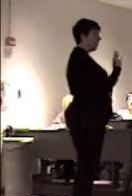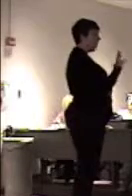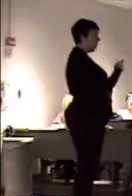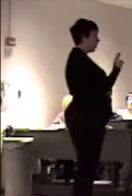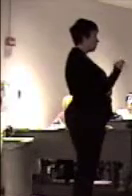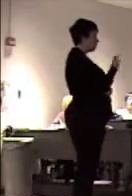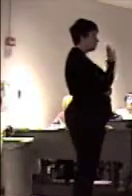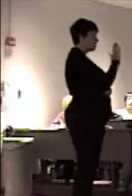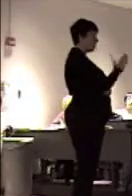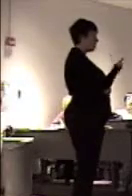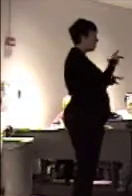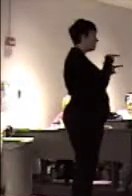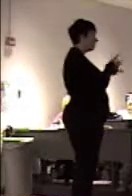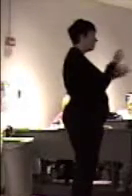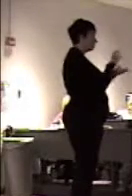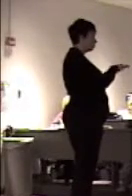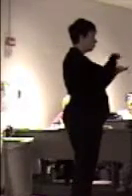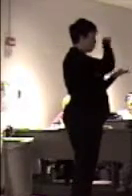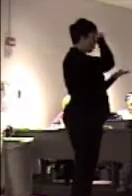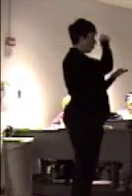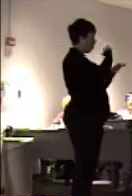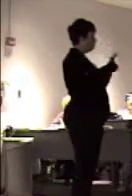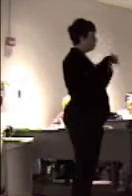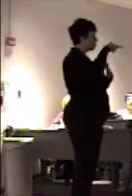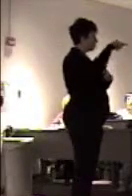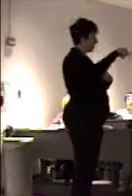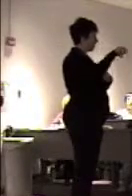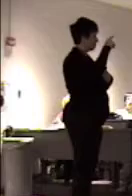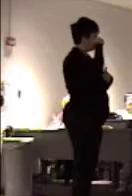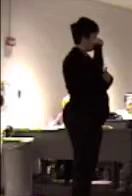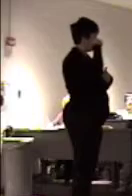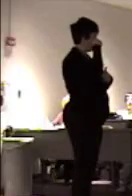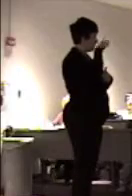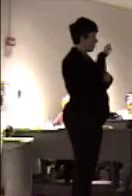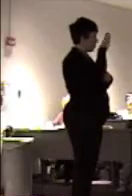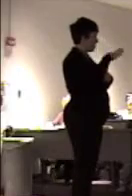You never had the chance to learn what they came up with. They'd never give you that chance.